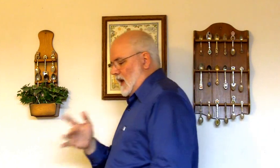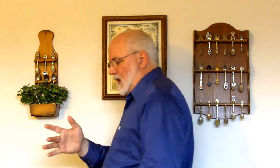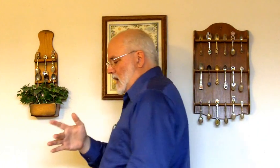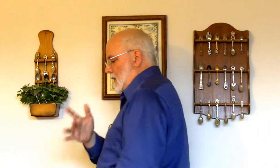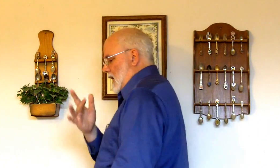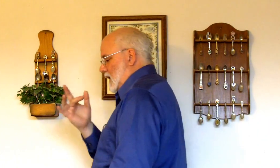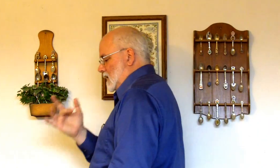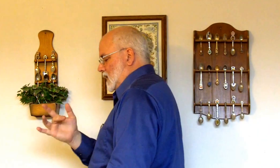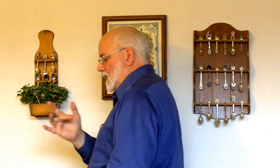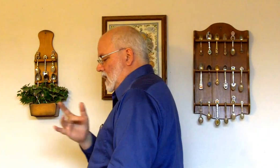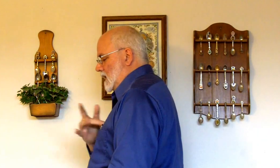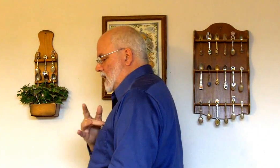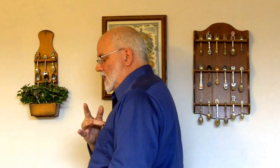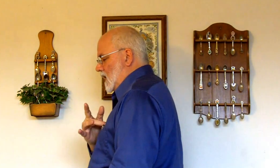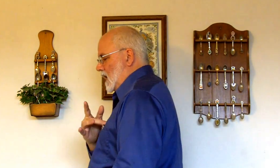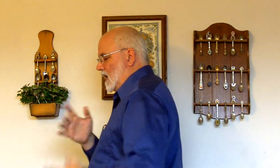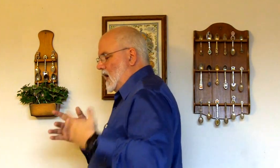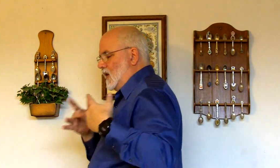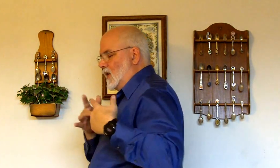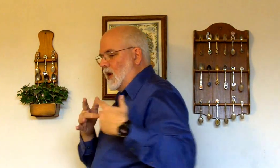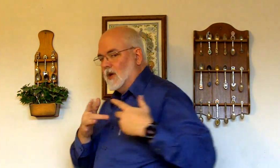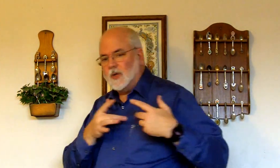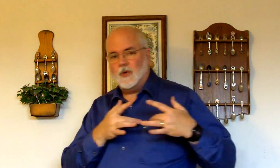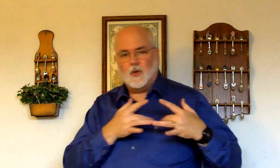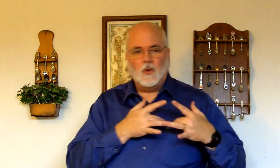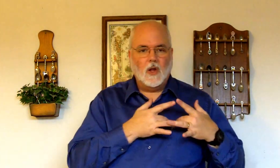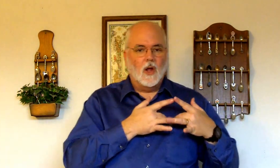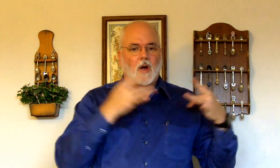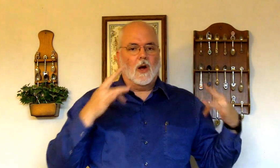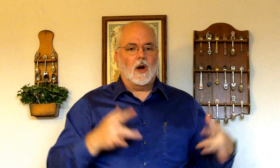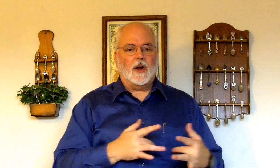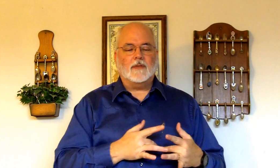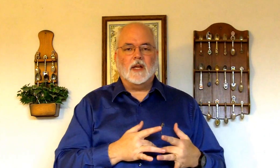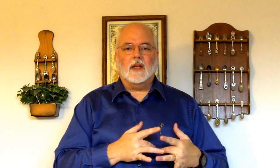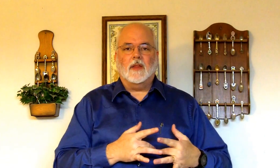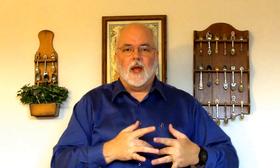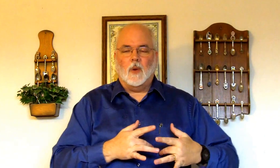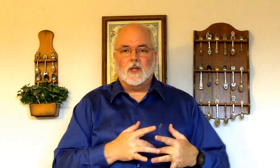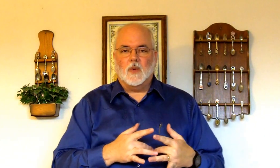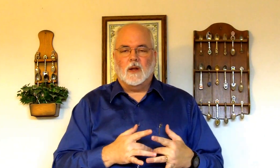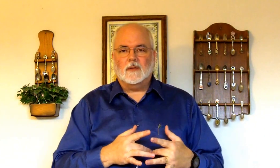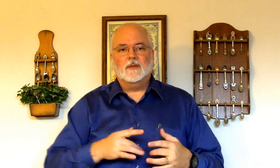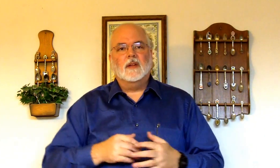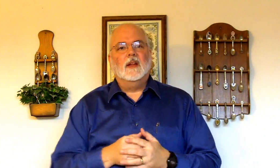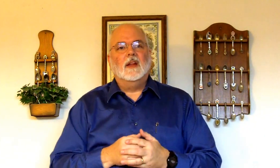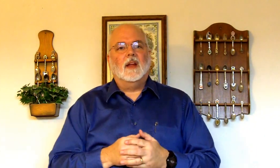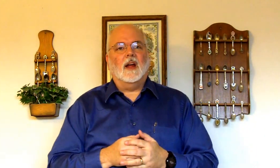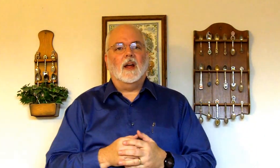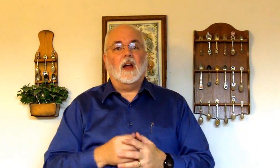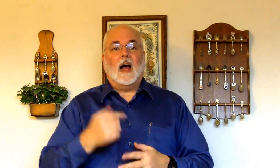You just kind of make a little circle and touch your heart. You can also do heart. I've seen it done that way as well.